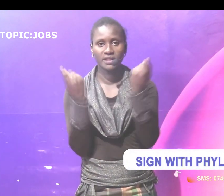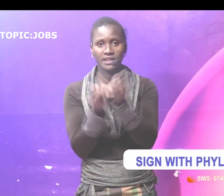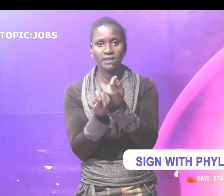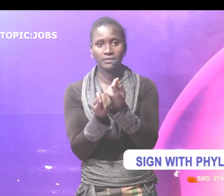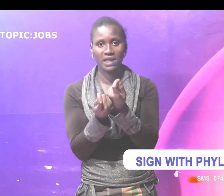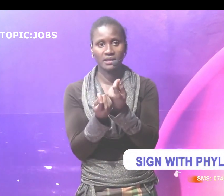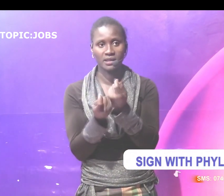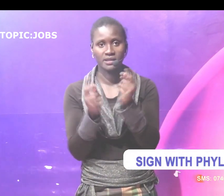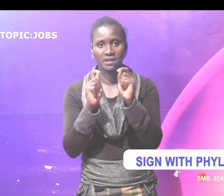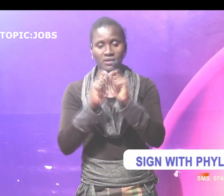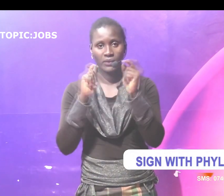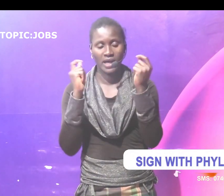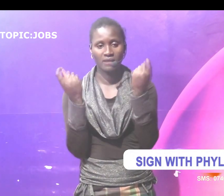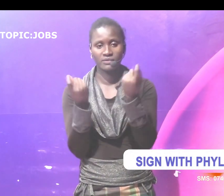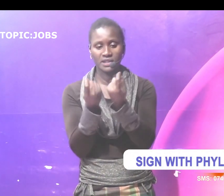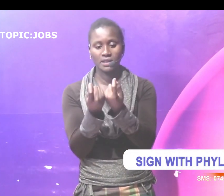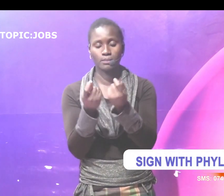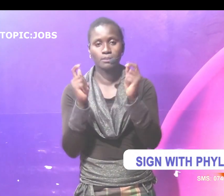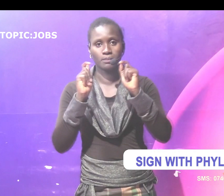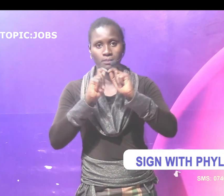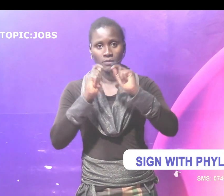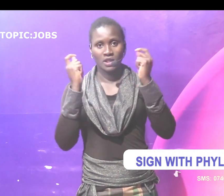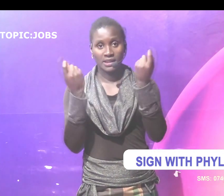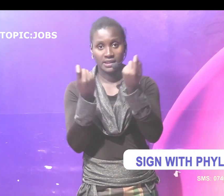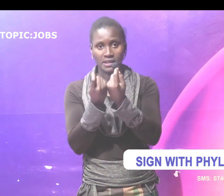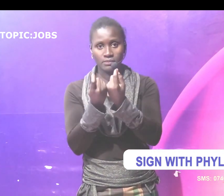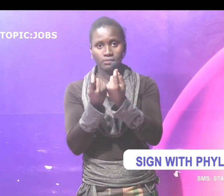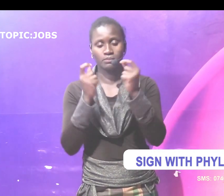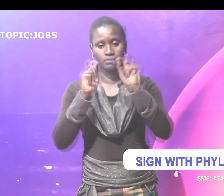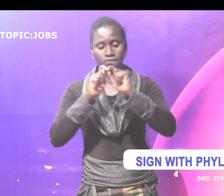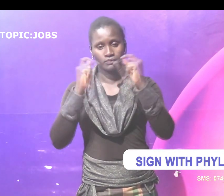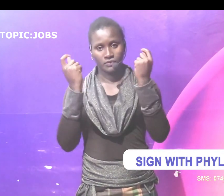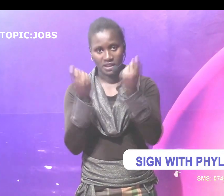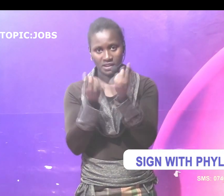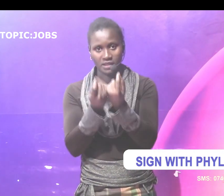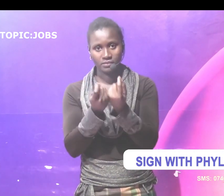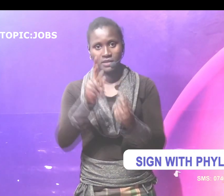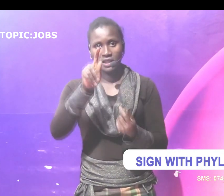team, like this. We have team, team, team,